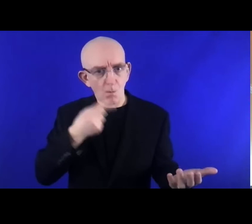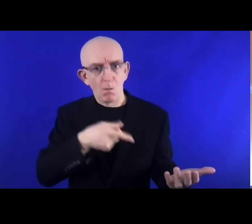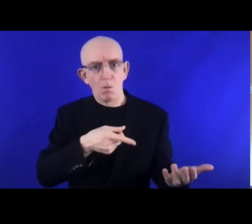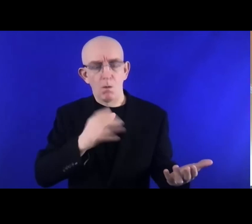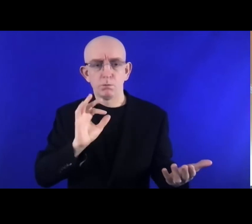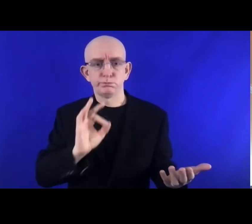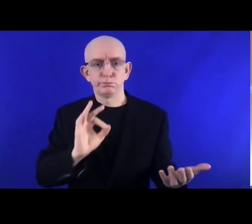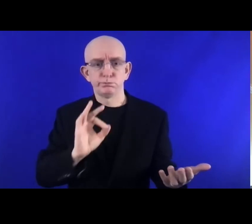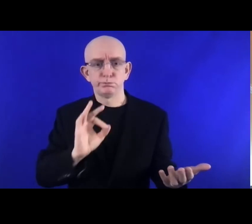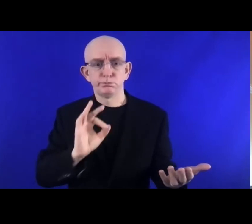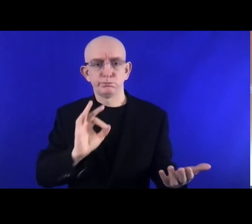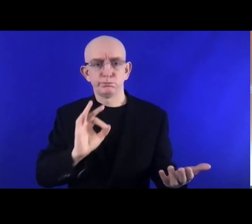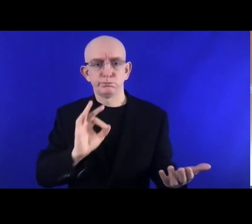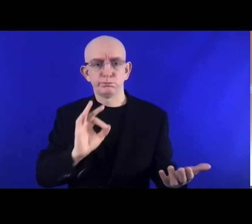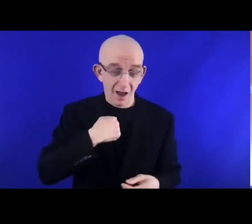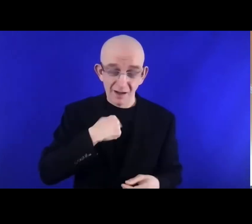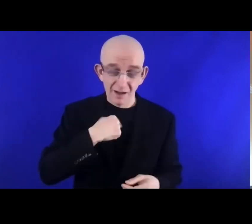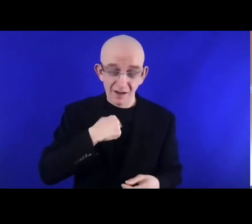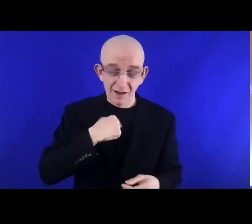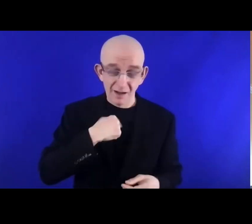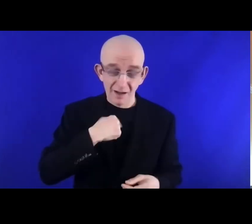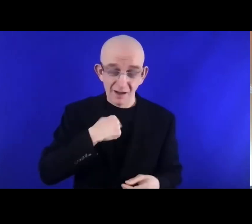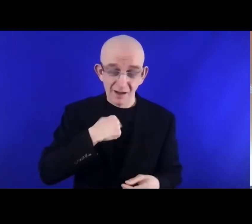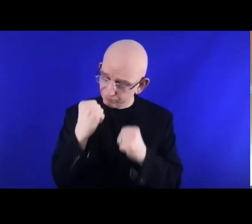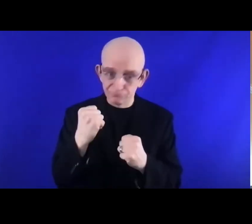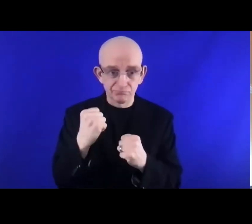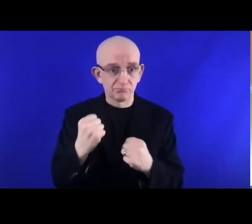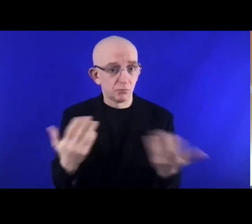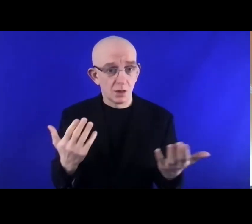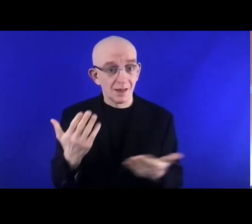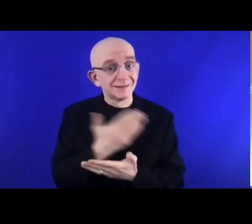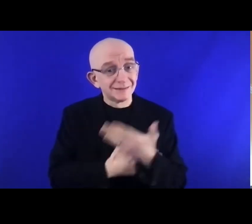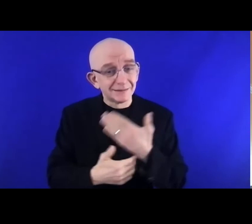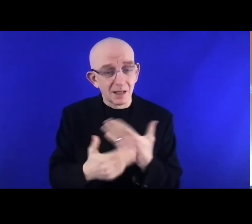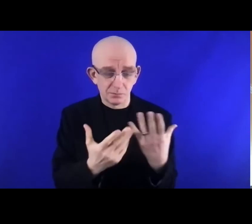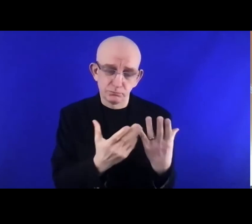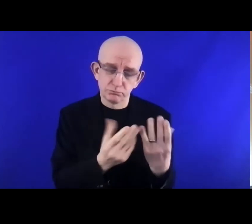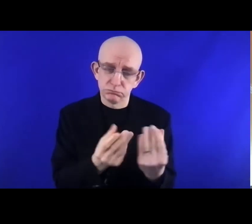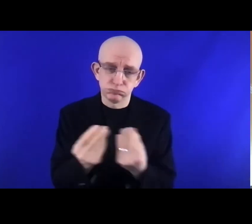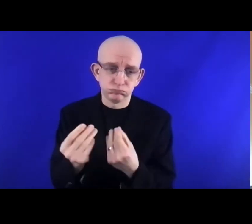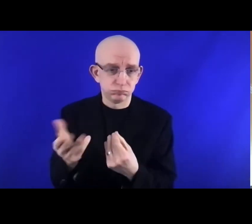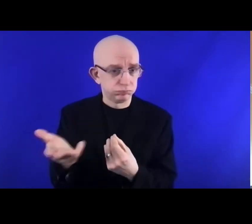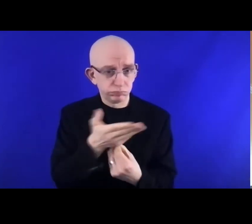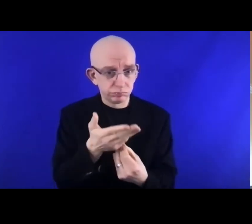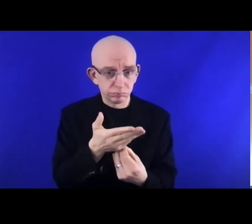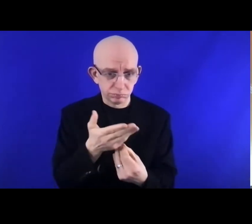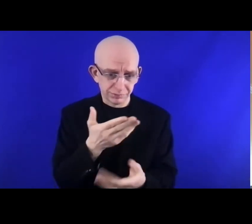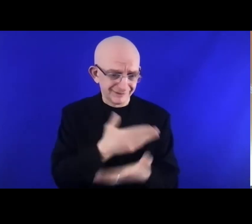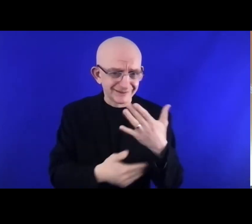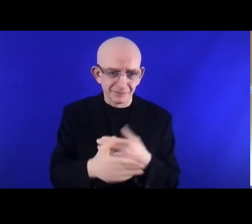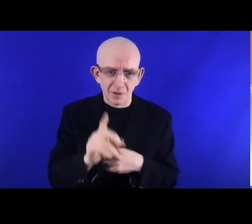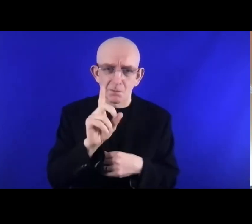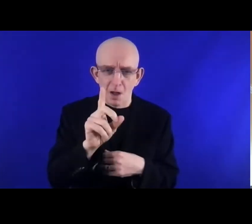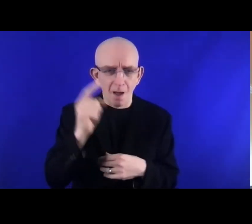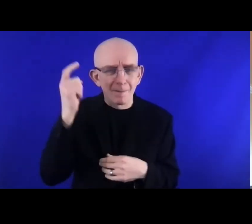a lot of disabled people, if they have disability, they have the strongest mind, and the world can use